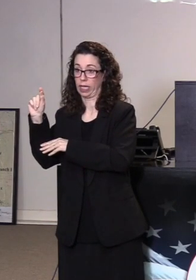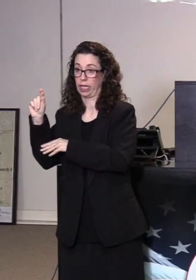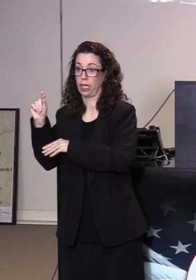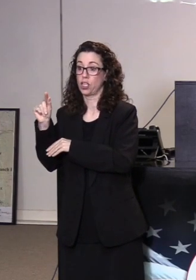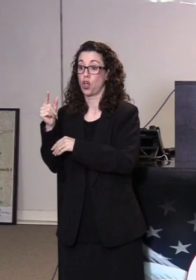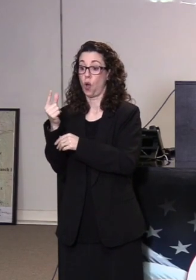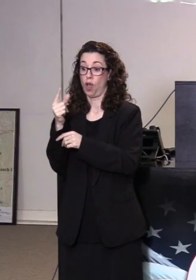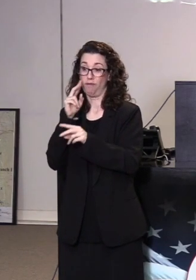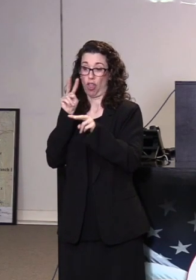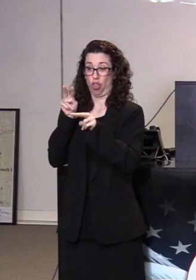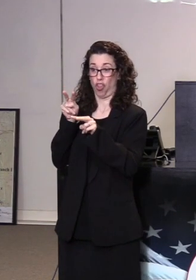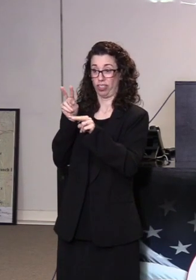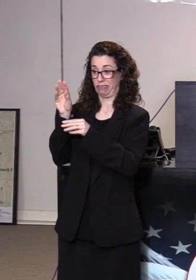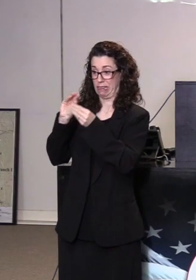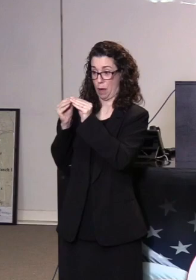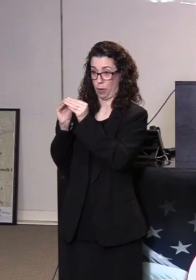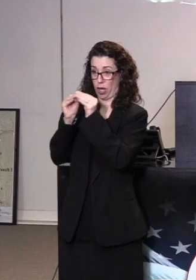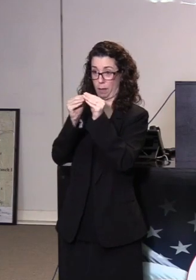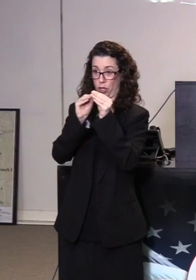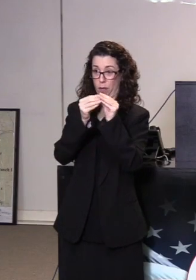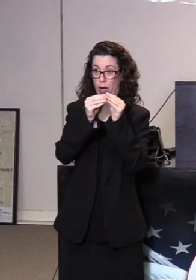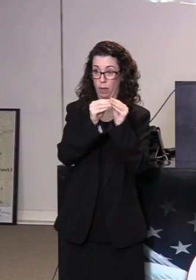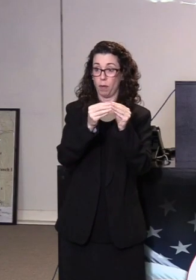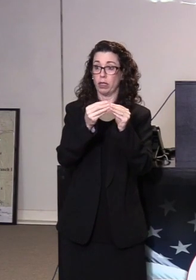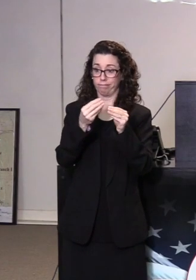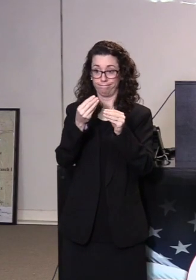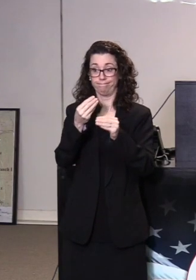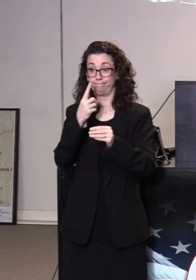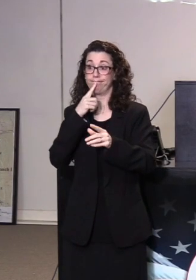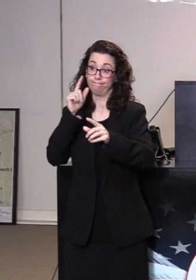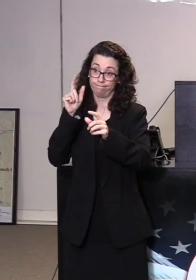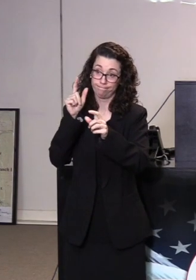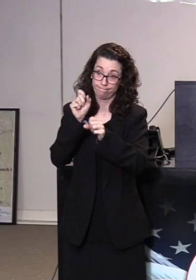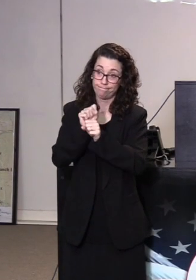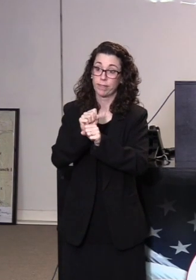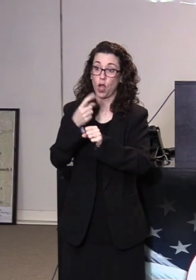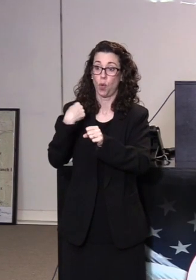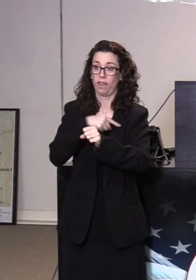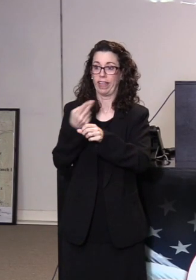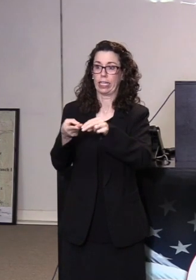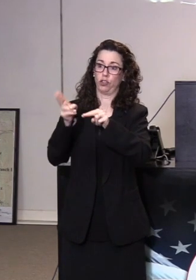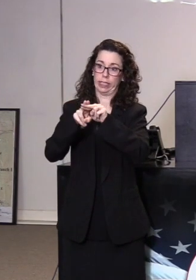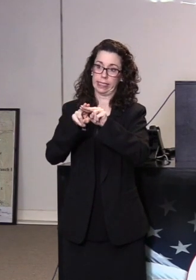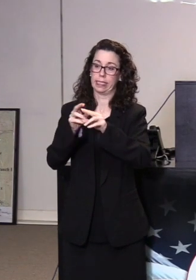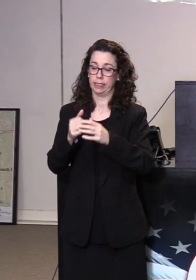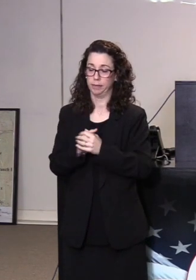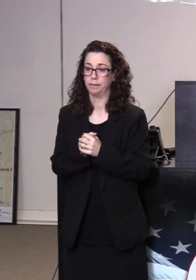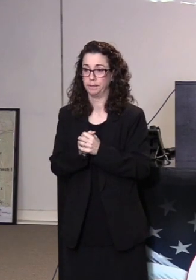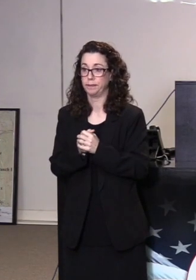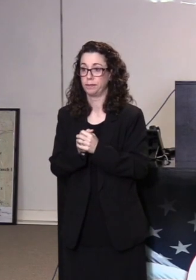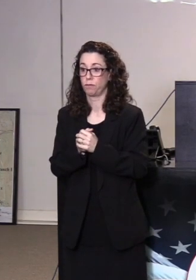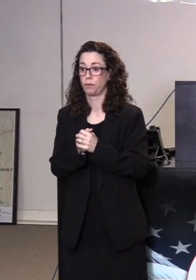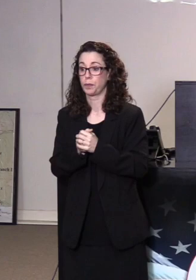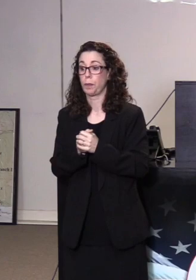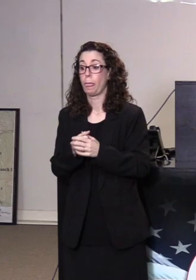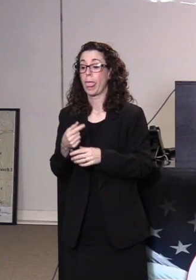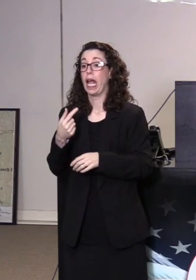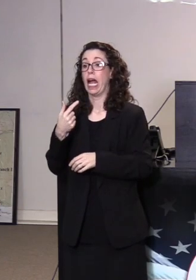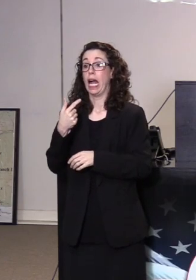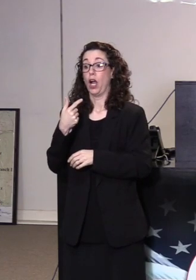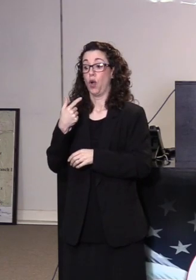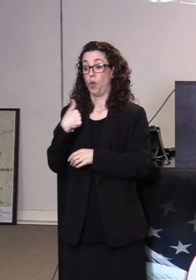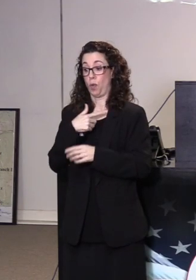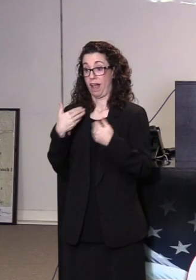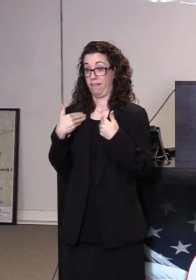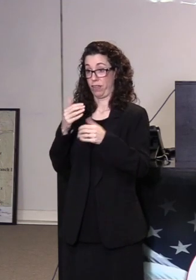numbers, there's no question that we have increased. Upon being given the authority to make the decisions on masks, we called